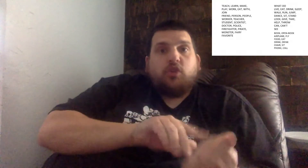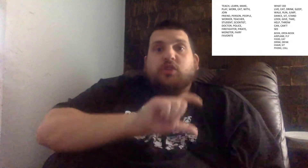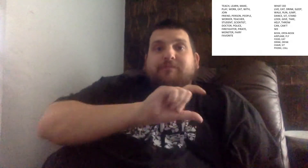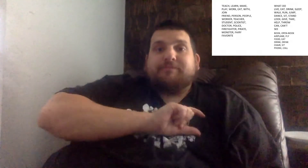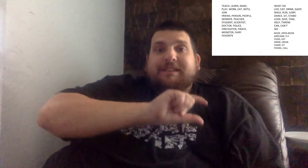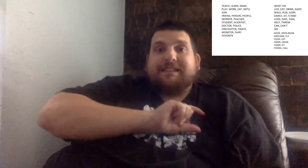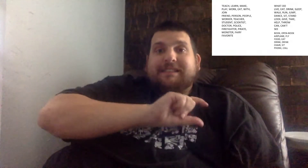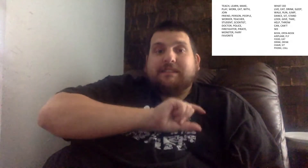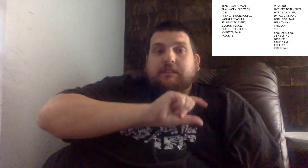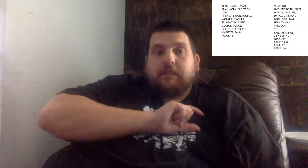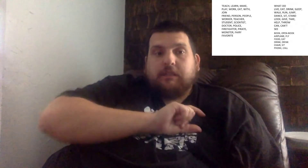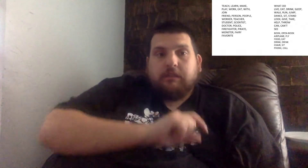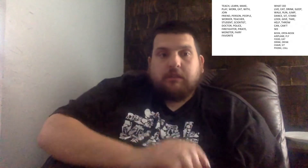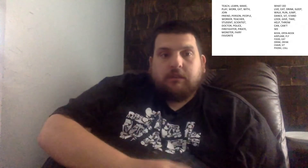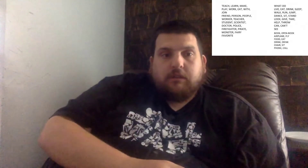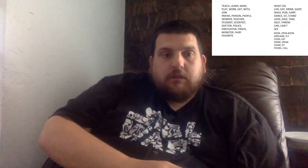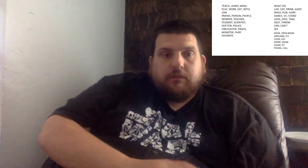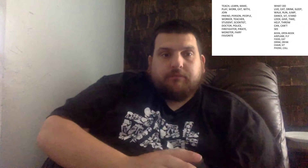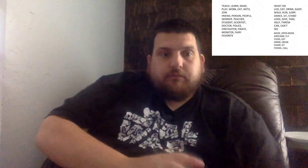doctor, police,